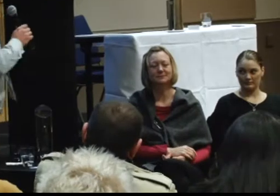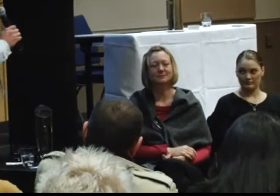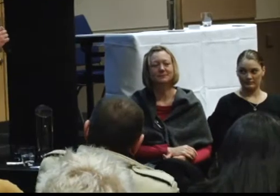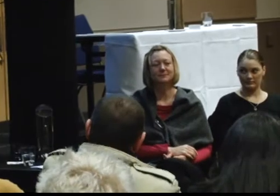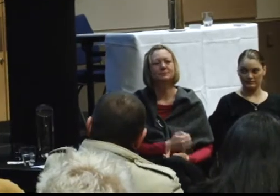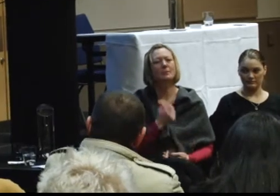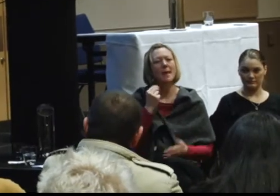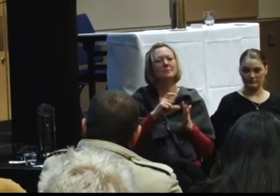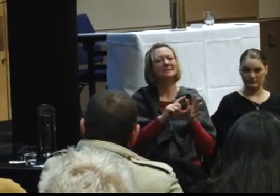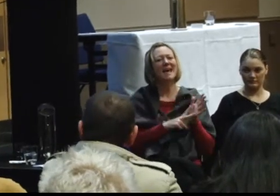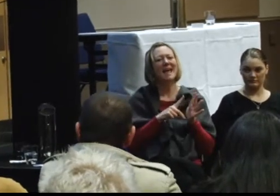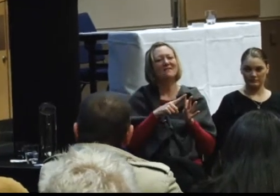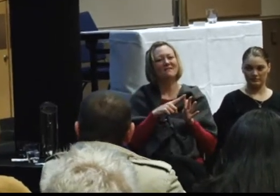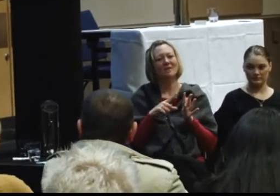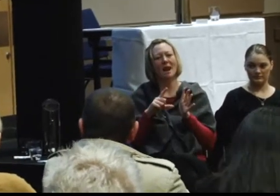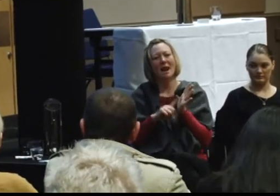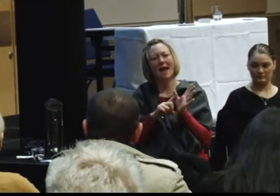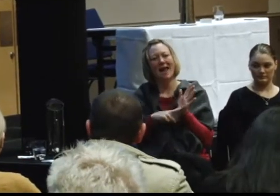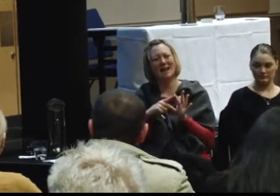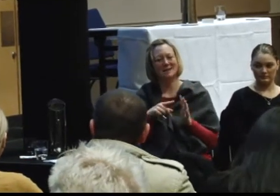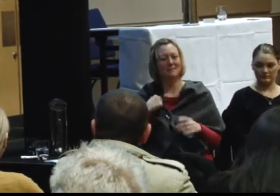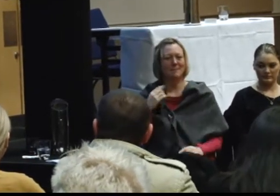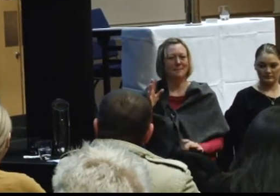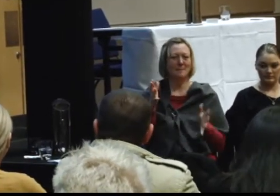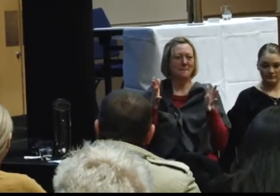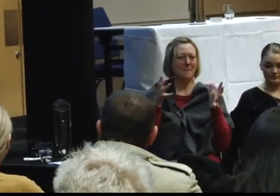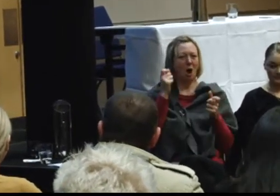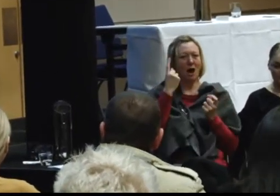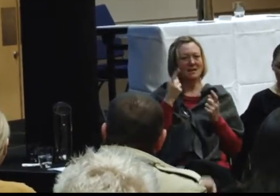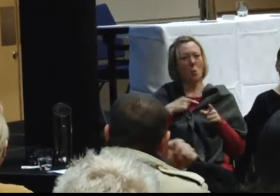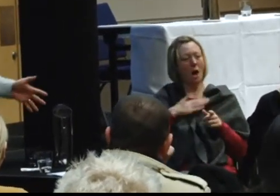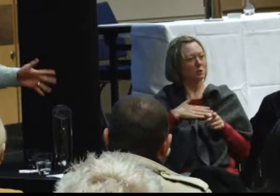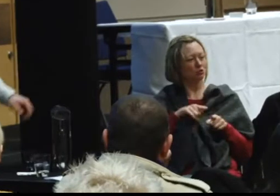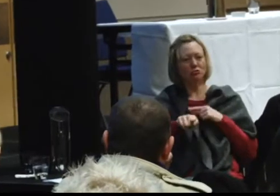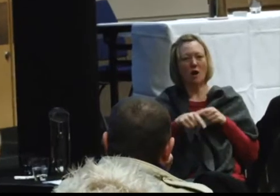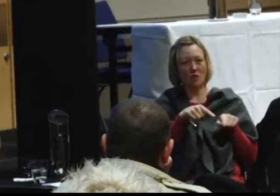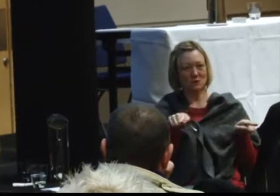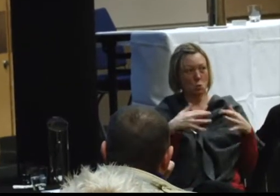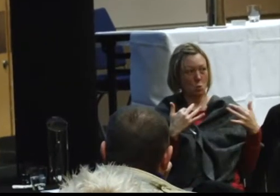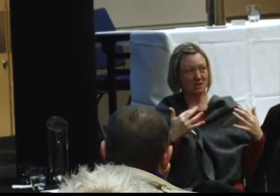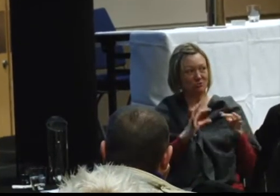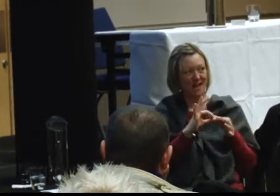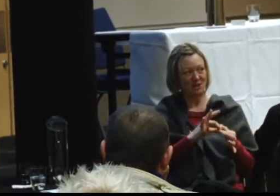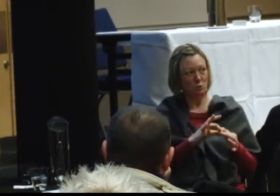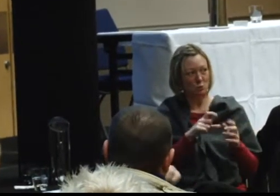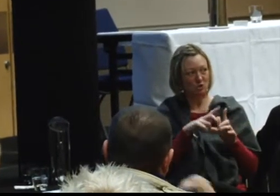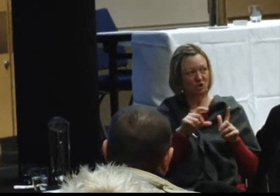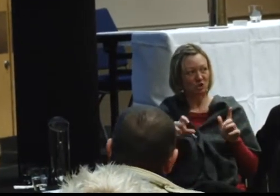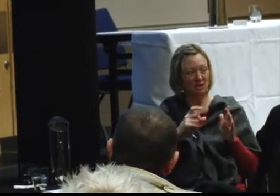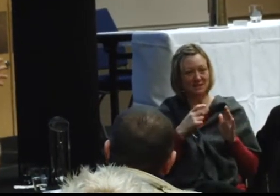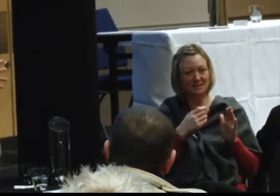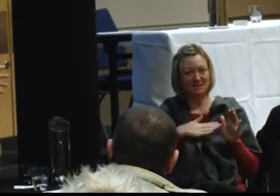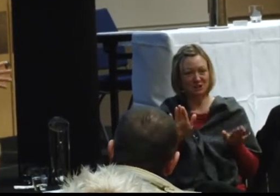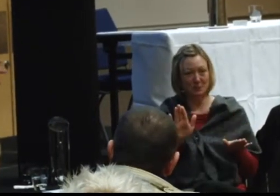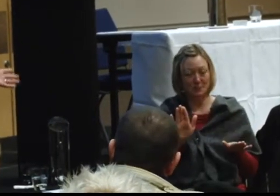Thanks. My name's Dave Lane. I have a wacky idea I'd like to try out on this audience that is related to digital citizenship.